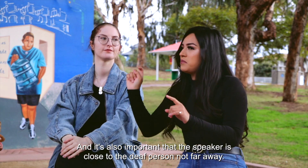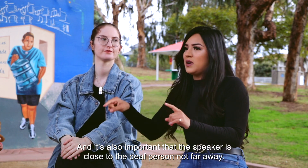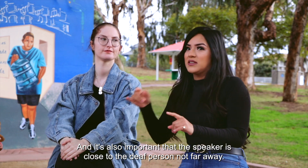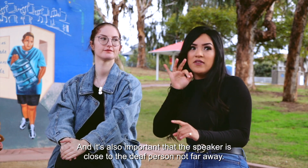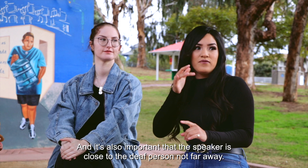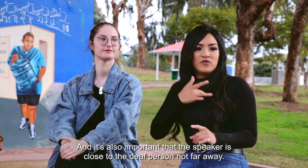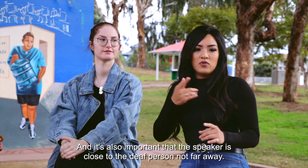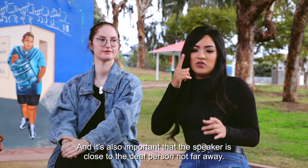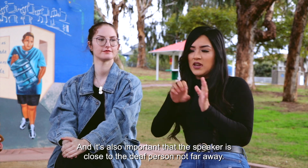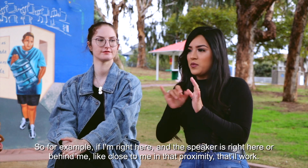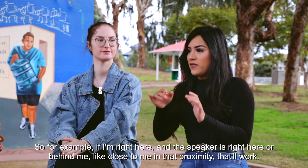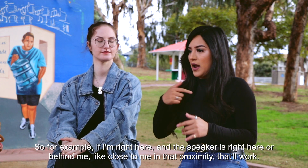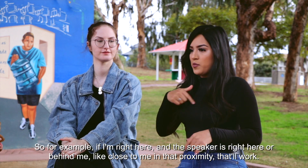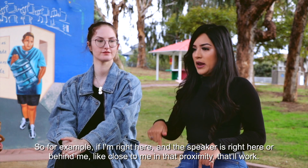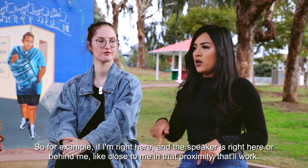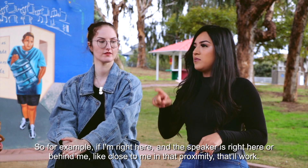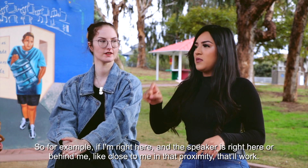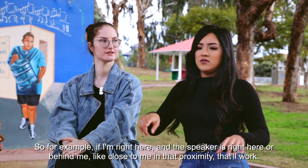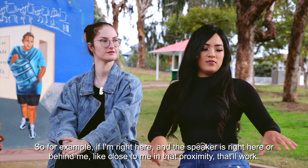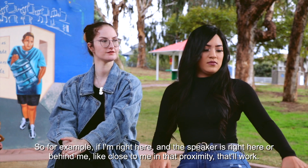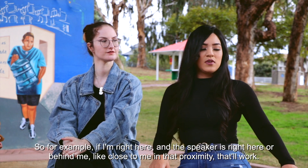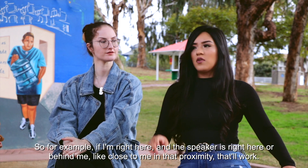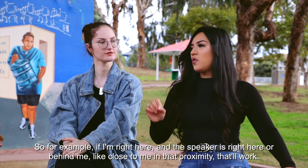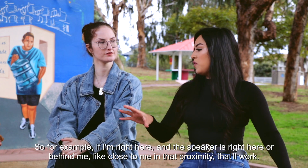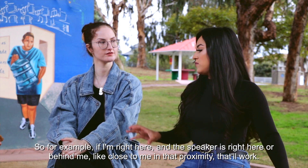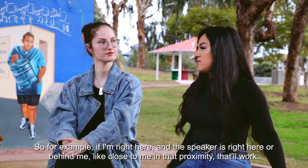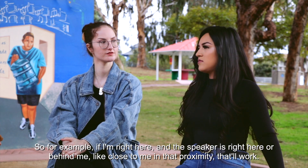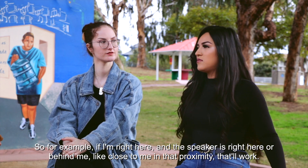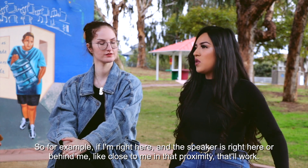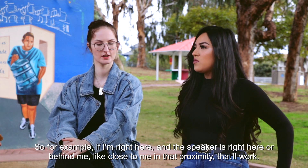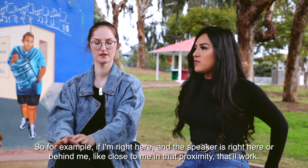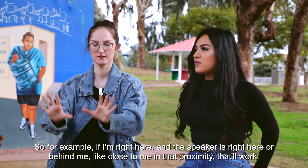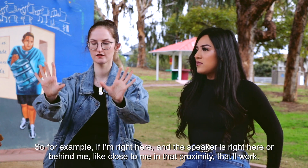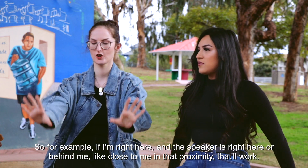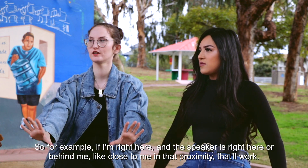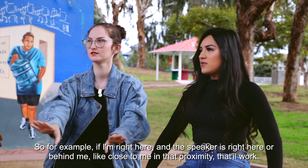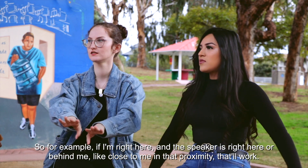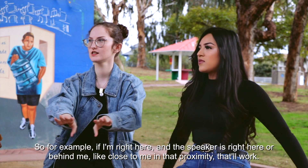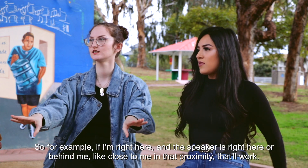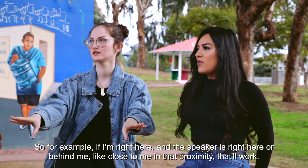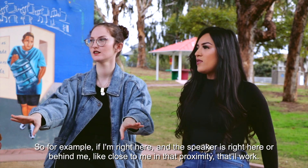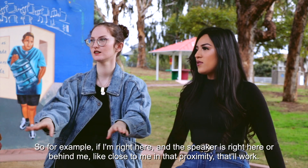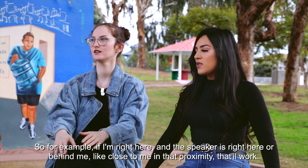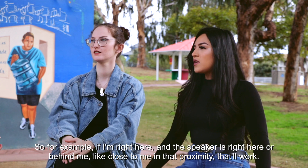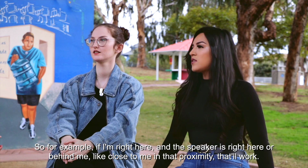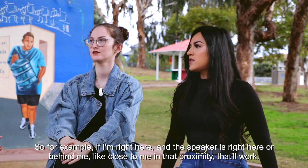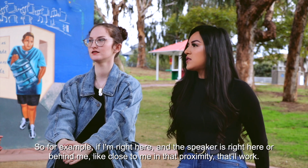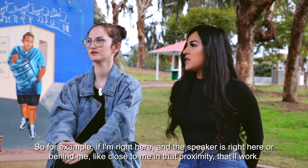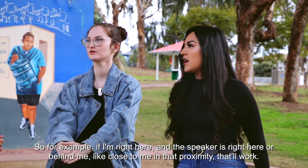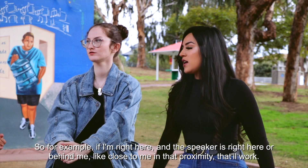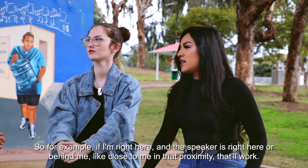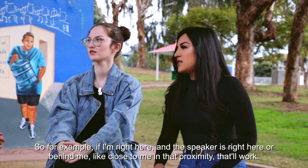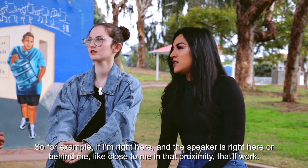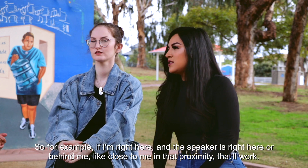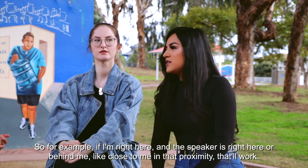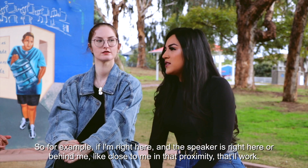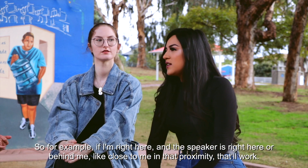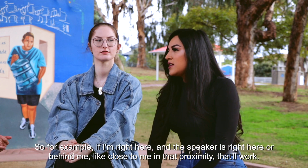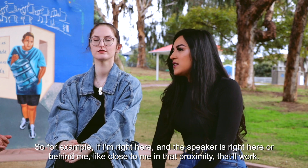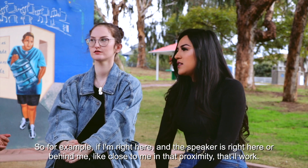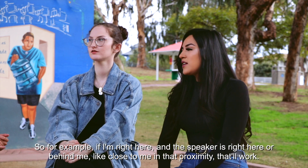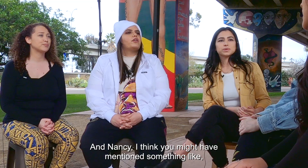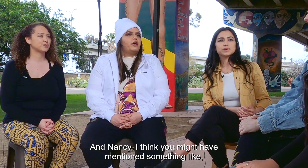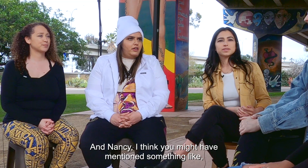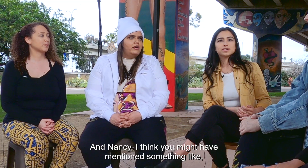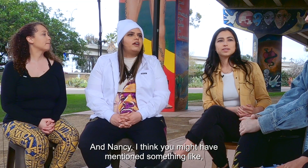the deaf person, not far away. So for example, if I'm right here and the speaker is right here or behind me, like close to me, in that proximity, that'll